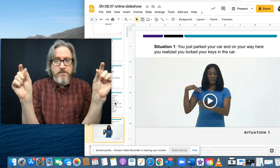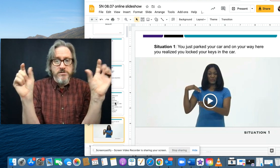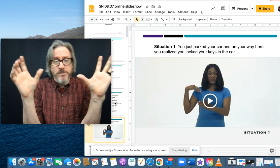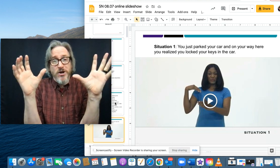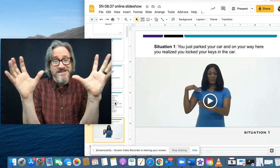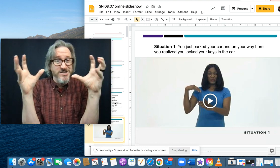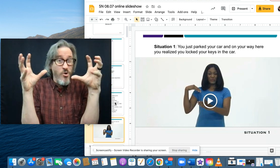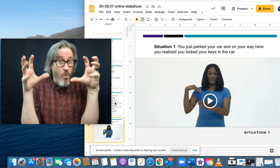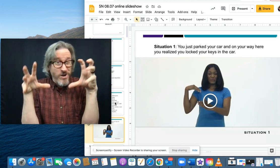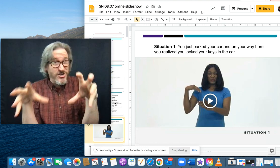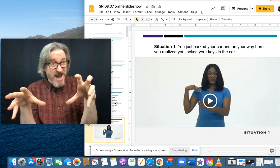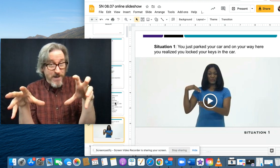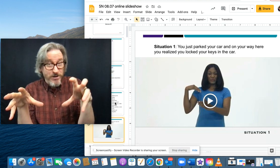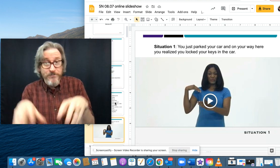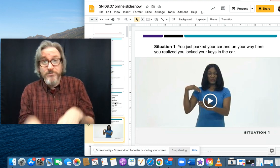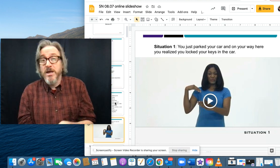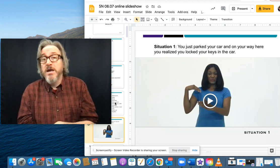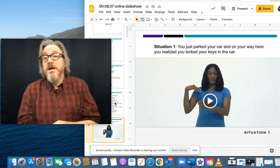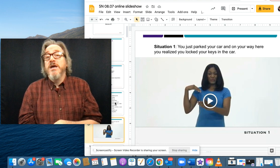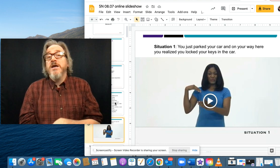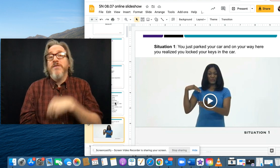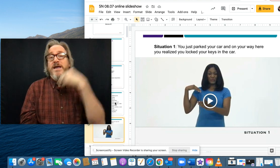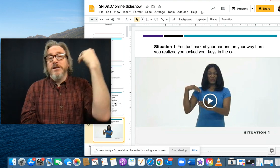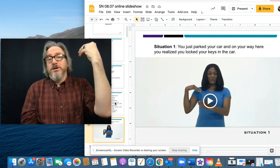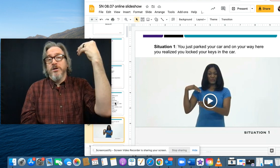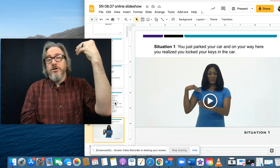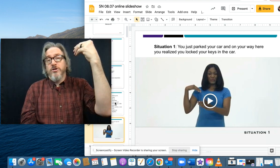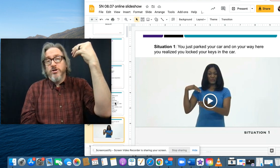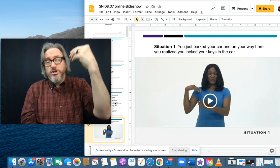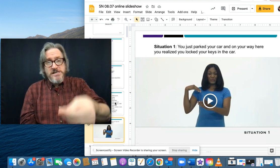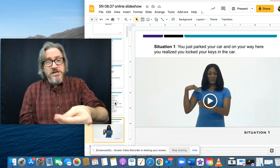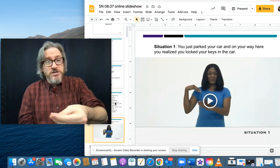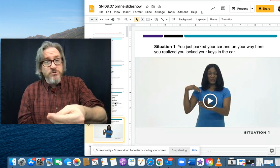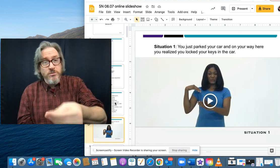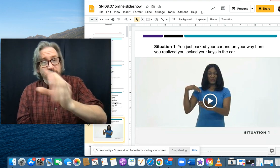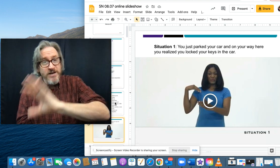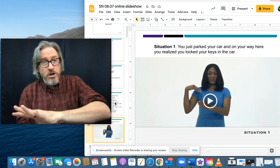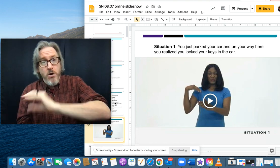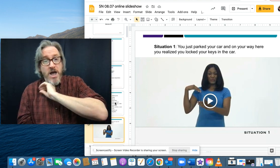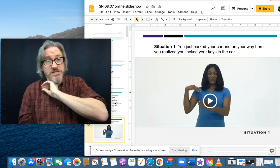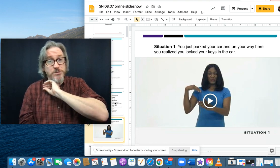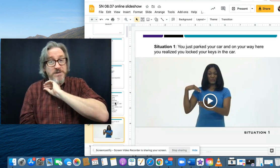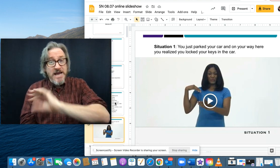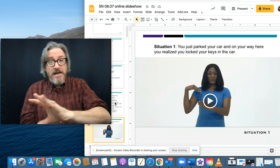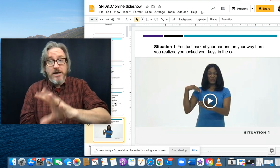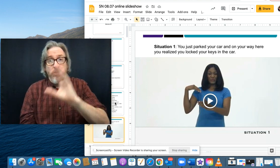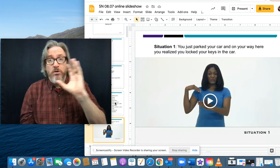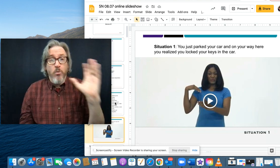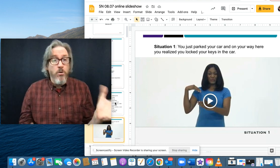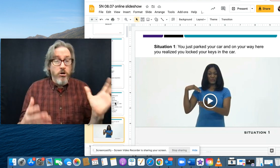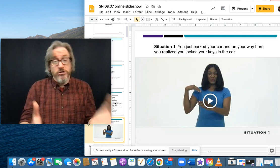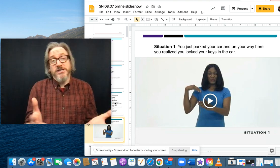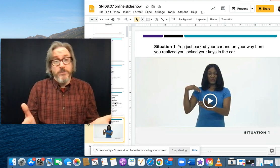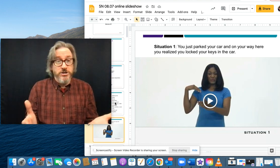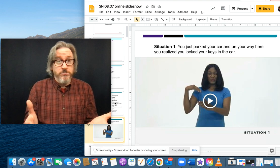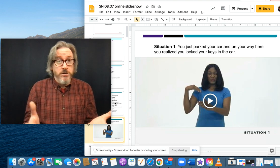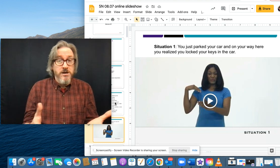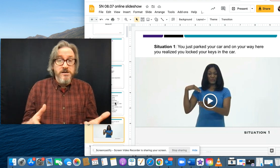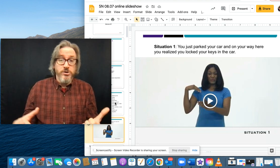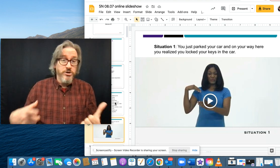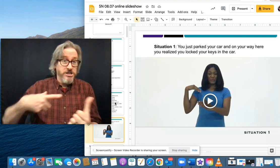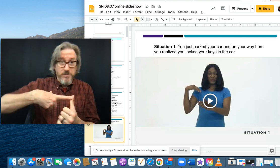that summarizes what's going to happen. Then she's going to do a video explaining her